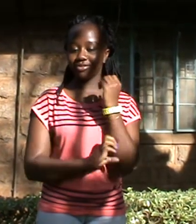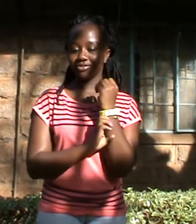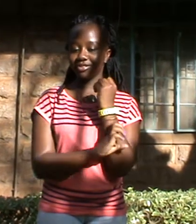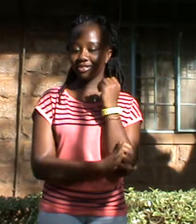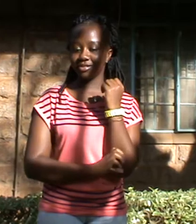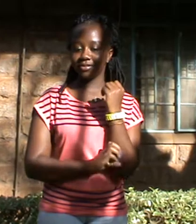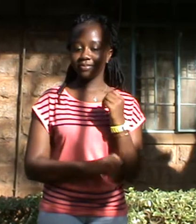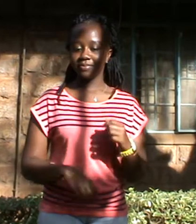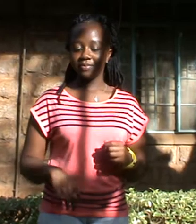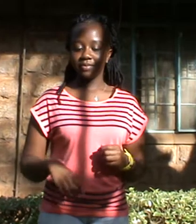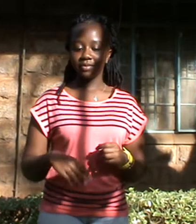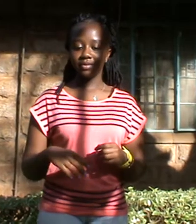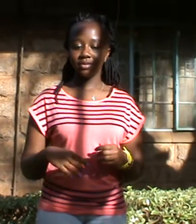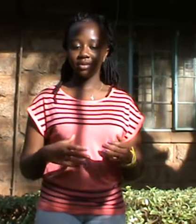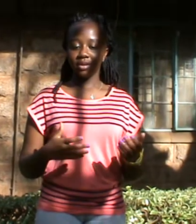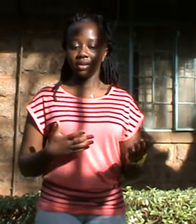Anywhere world influences play Anywhere